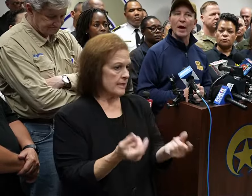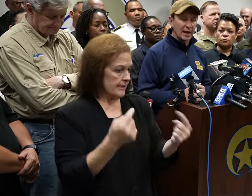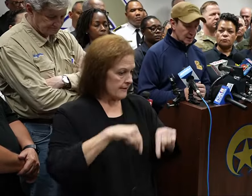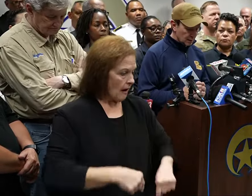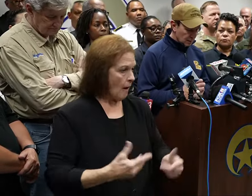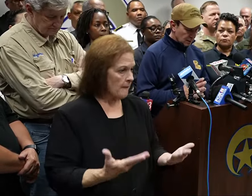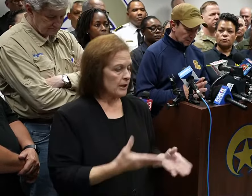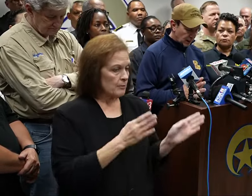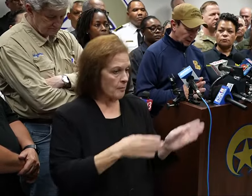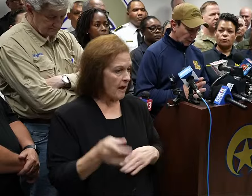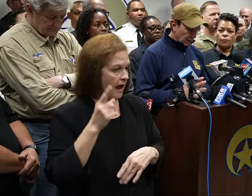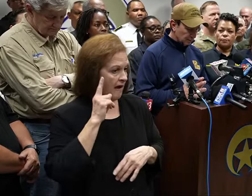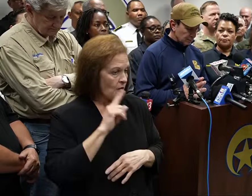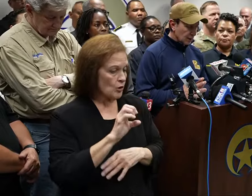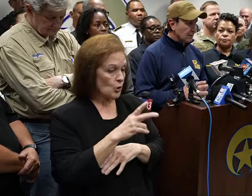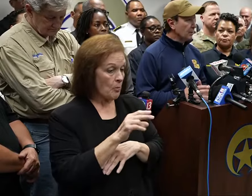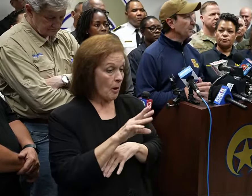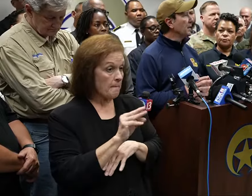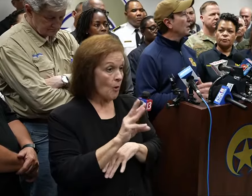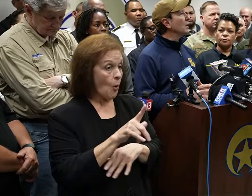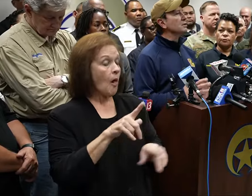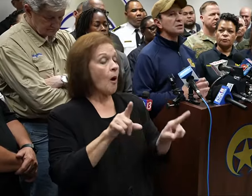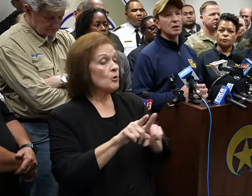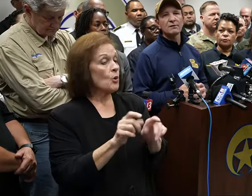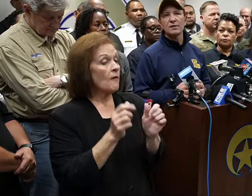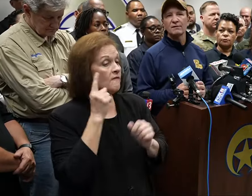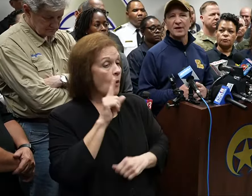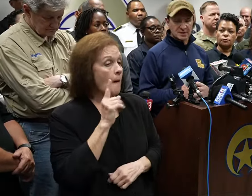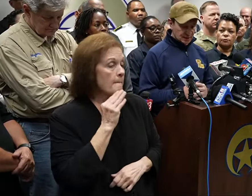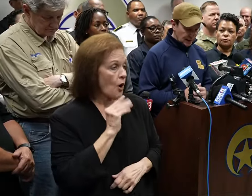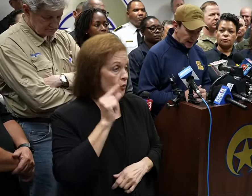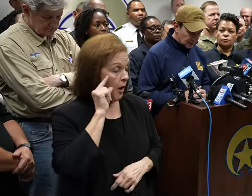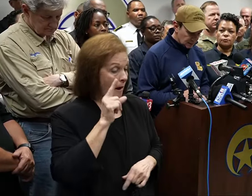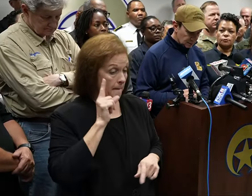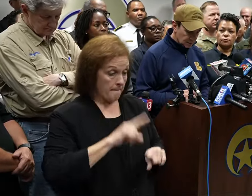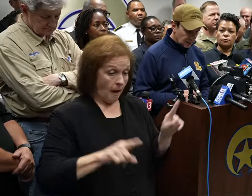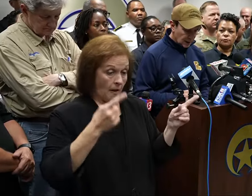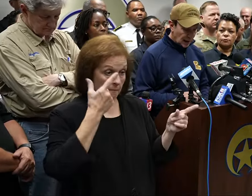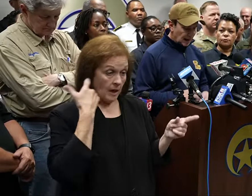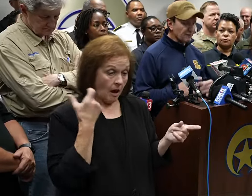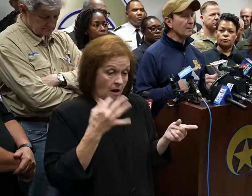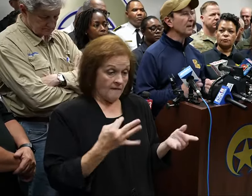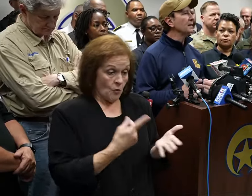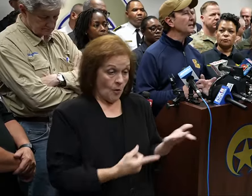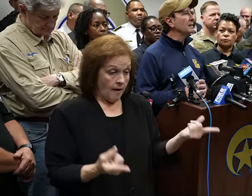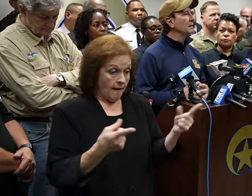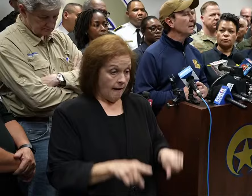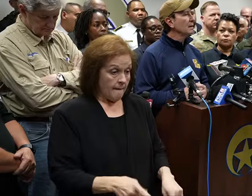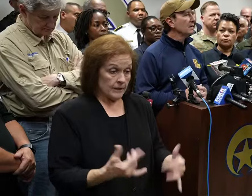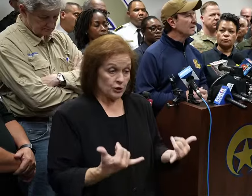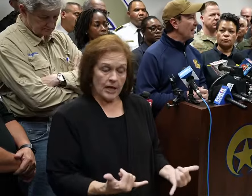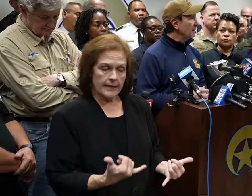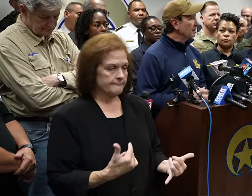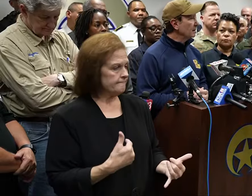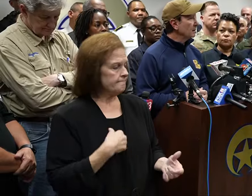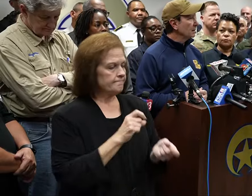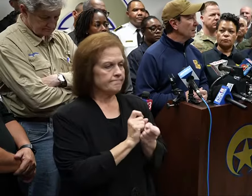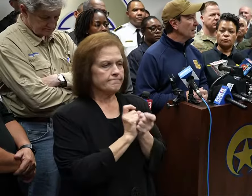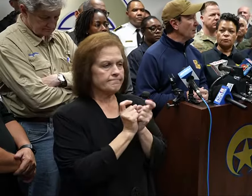Super Bowl and Mardi Gras. But because of the events today, I have amended